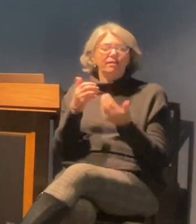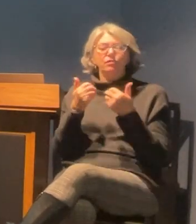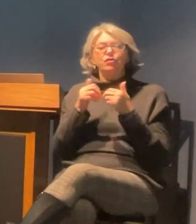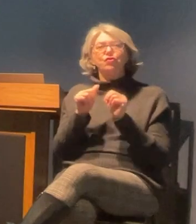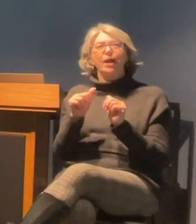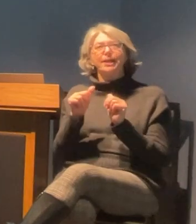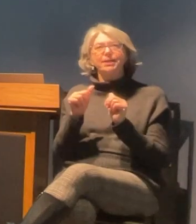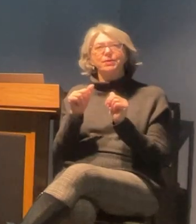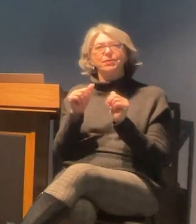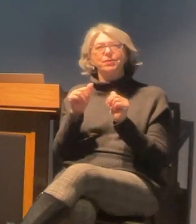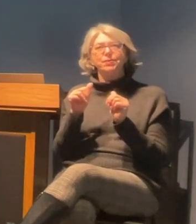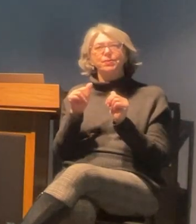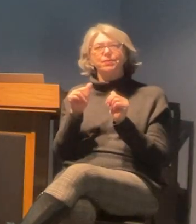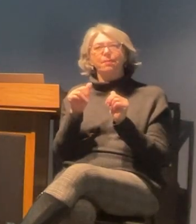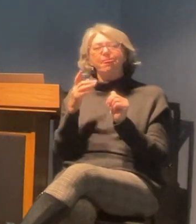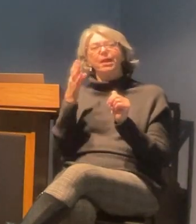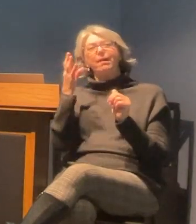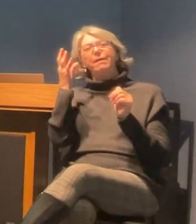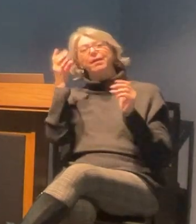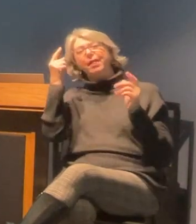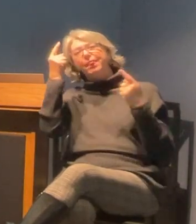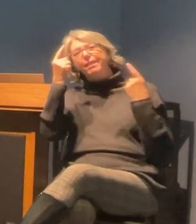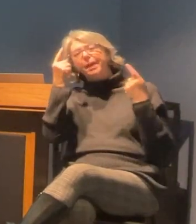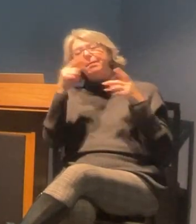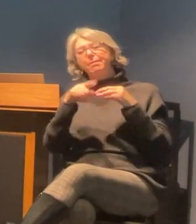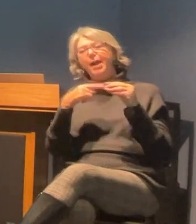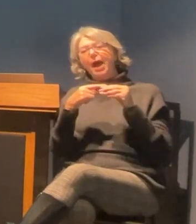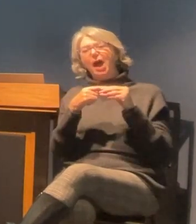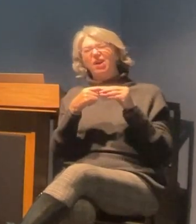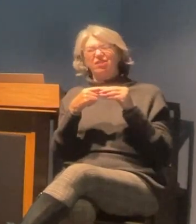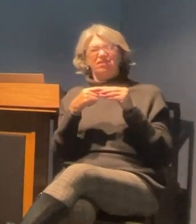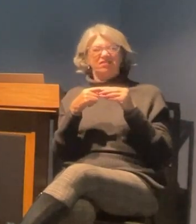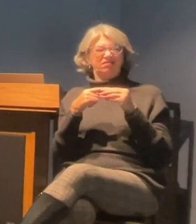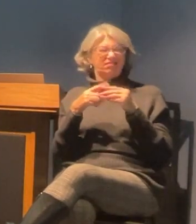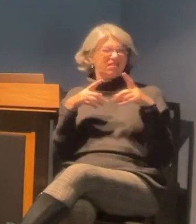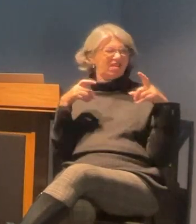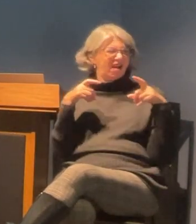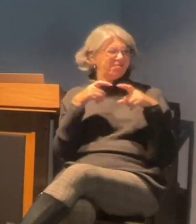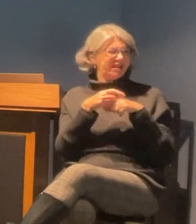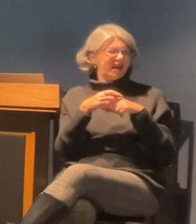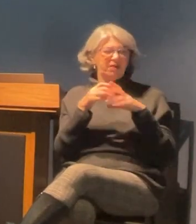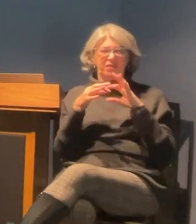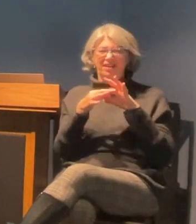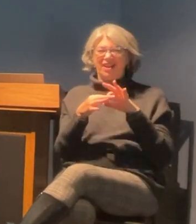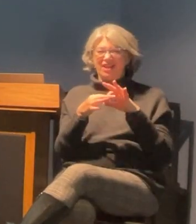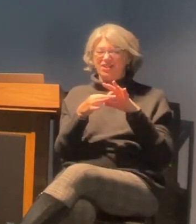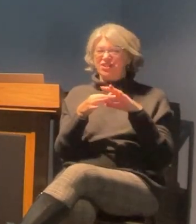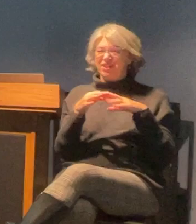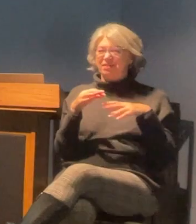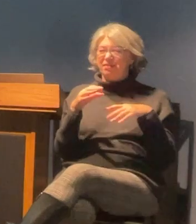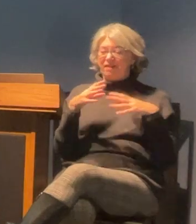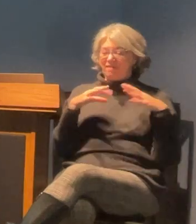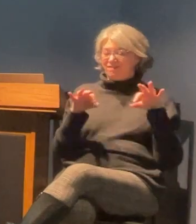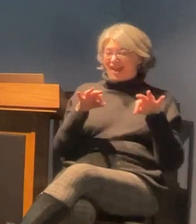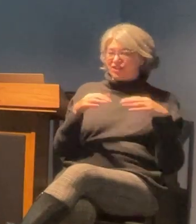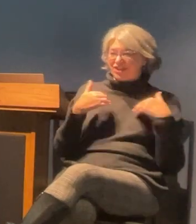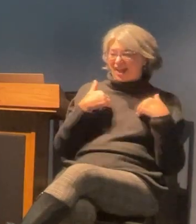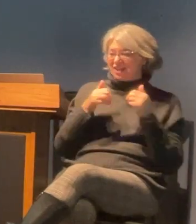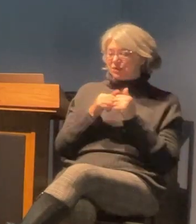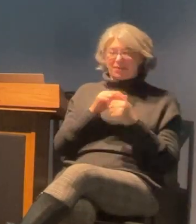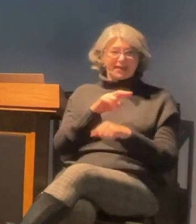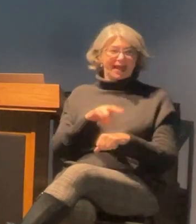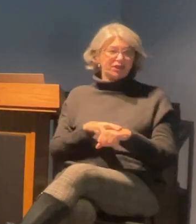trying to, I was thinking about the twisted relationship fashion has with nature and how